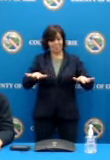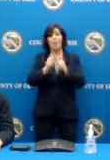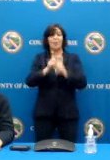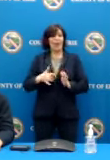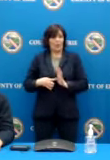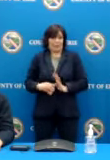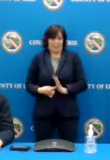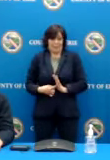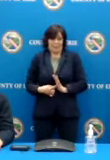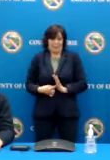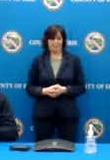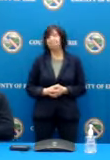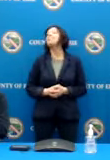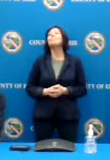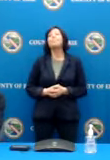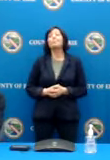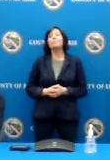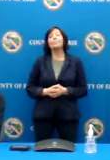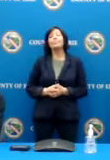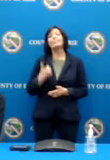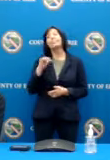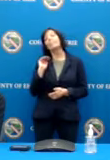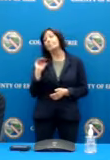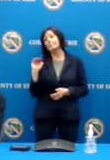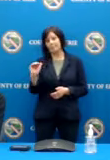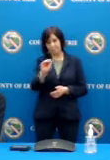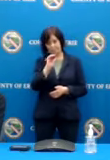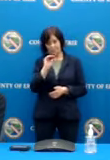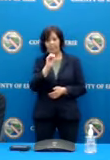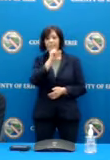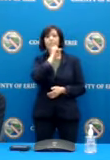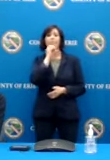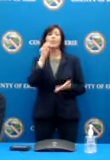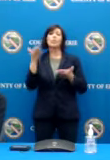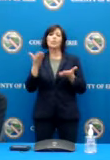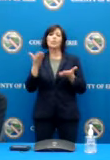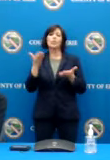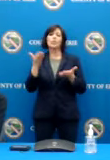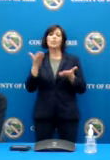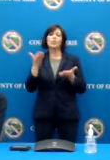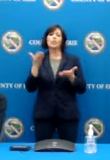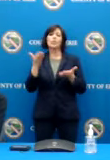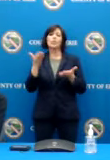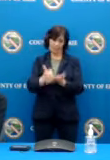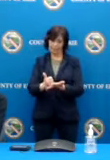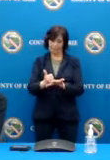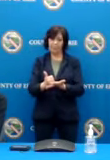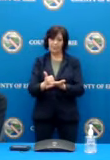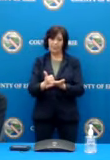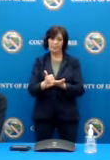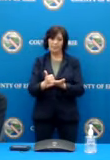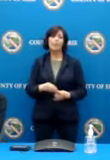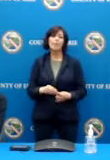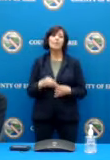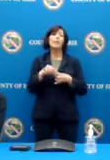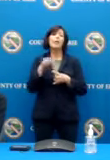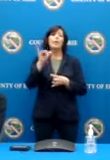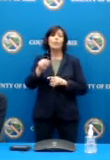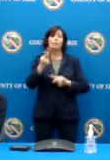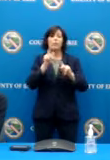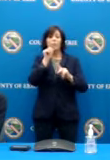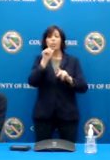at this time. We wanted to remind everybody that Senior Services is here to assist you, especially those over the age